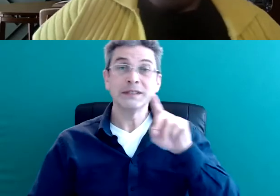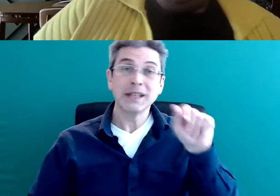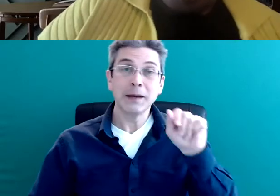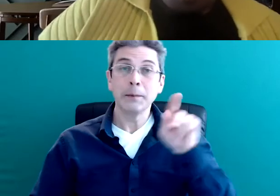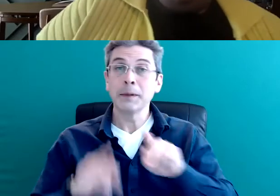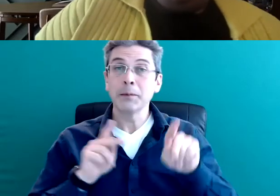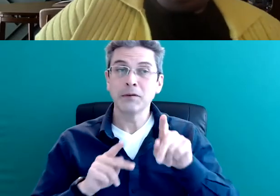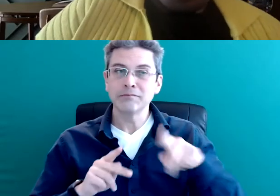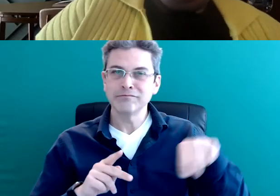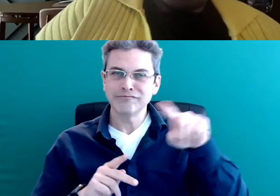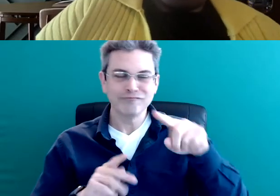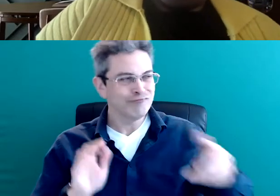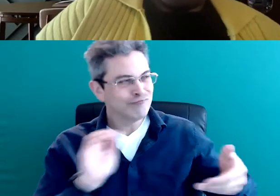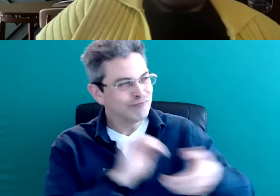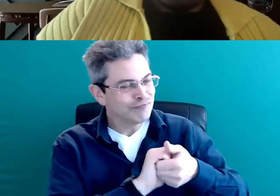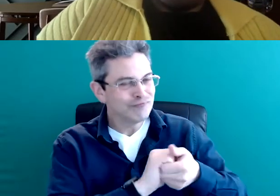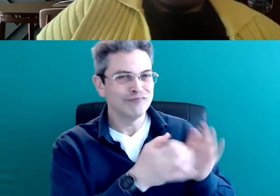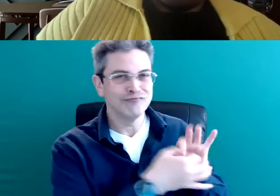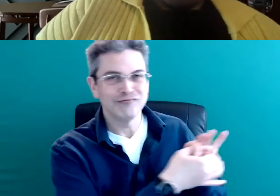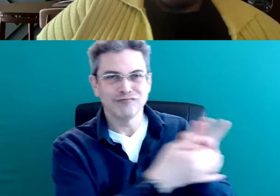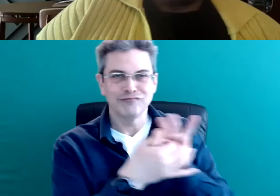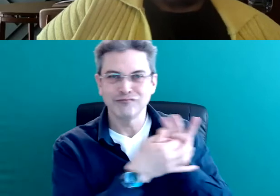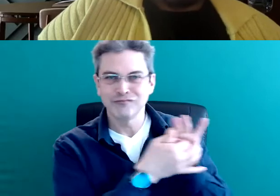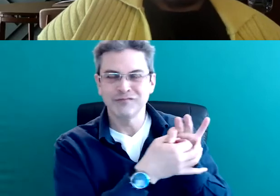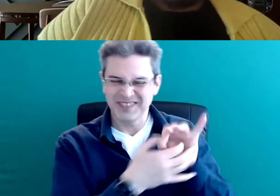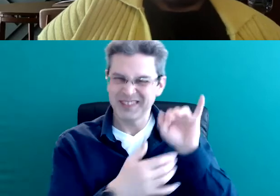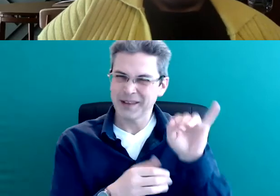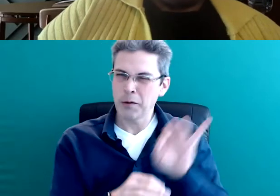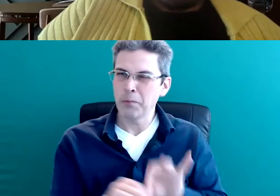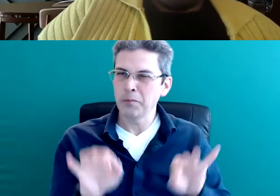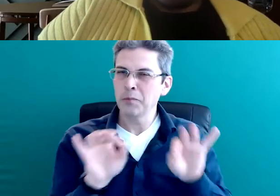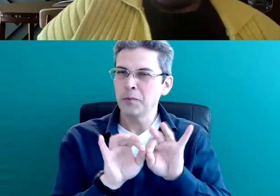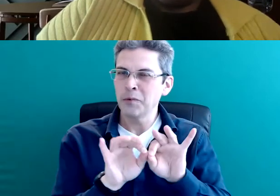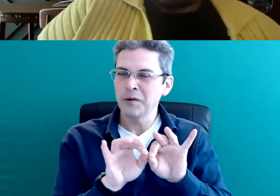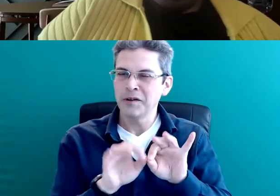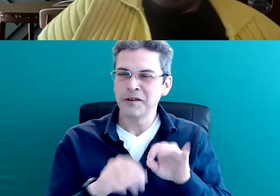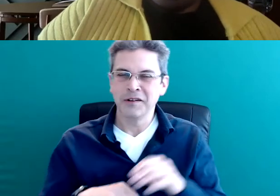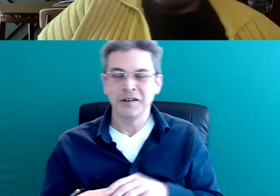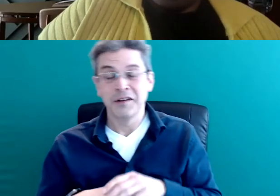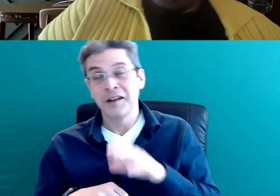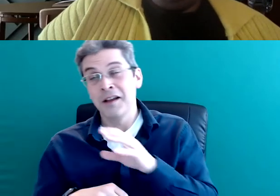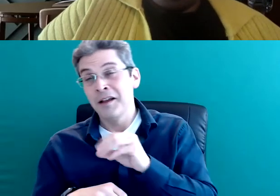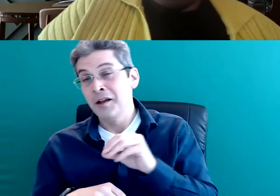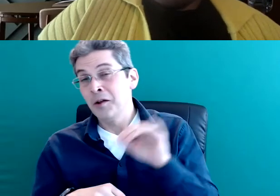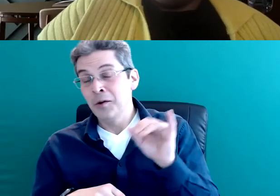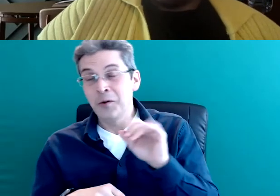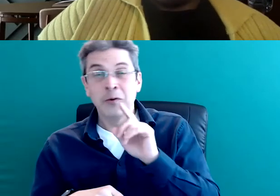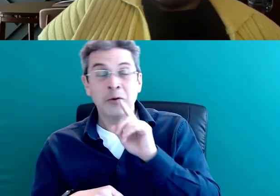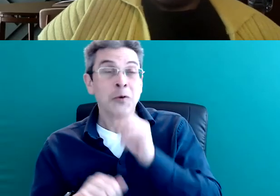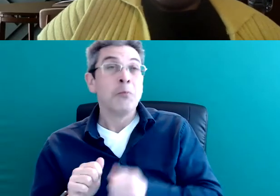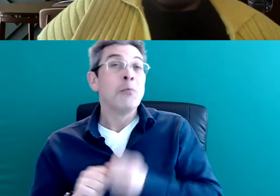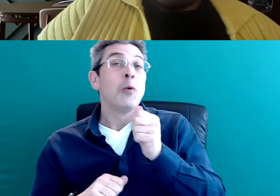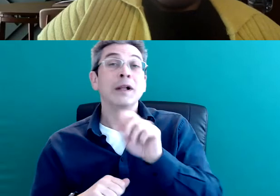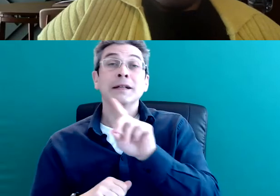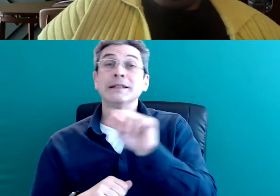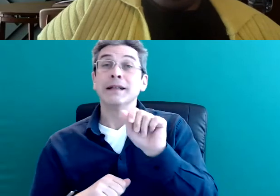and relate to one another. And I think that that's incredibly important. And also, I think it's just funny that a majority of the time, disability humor relies